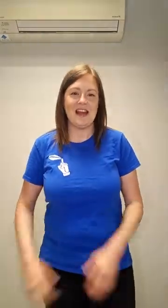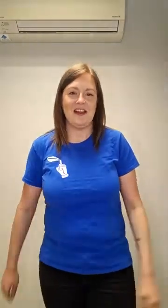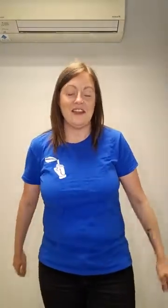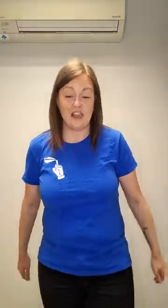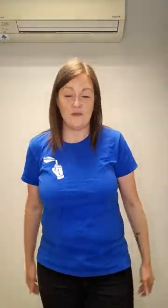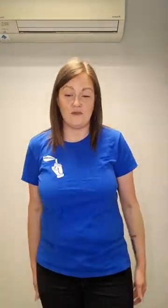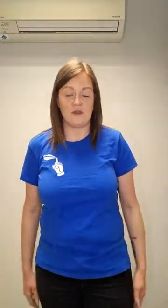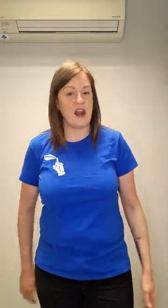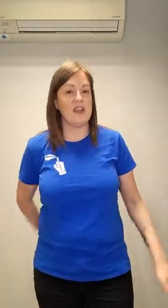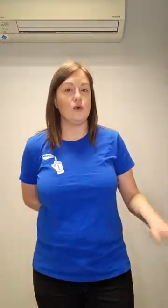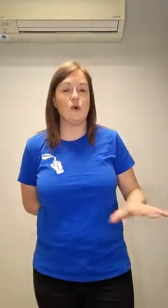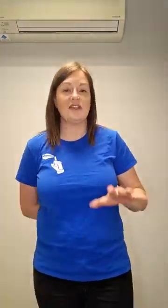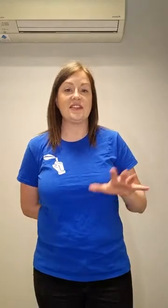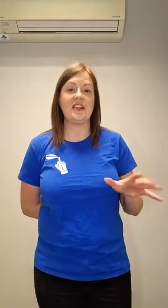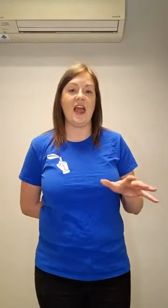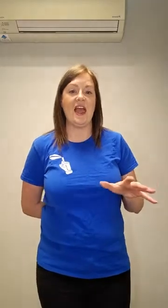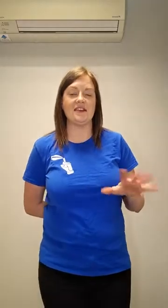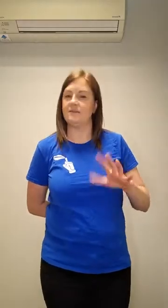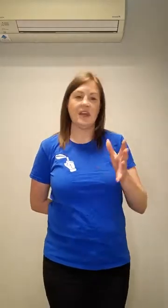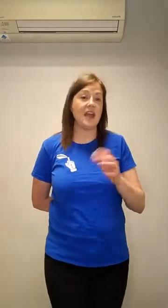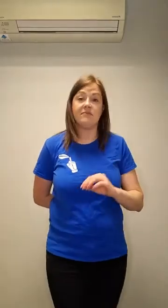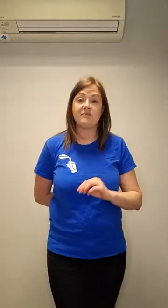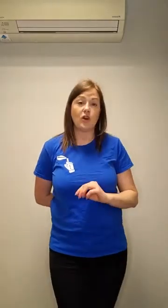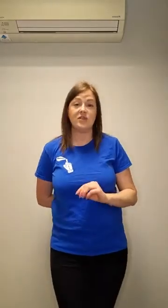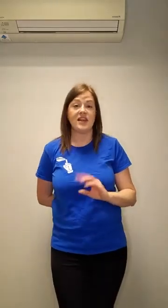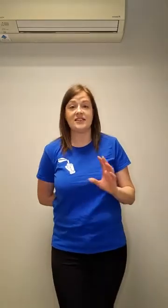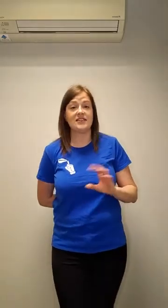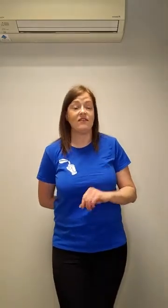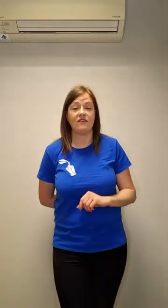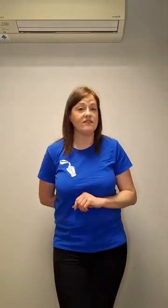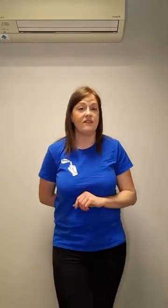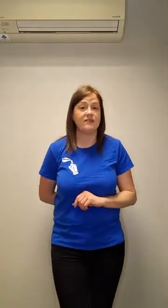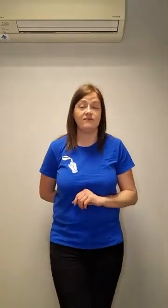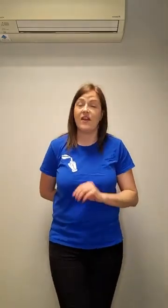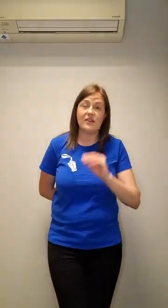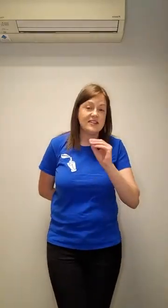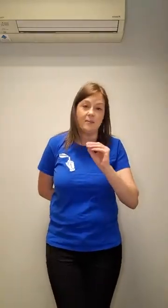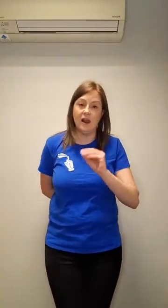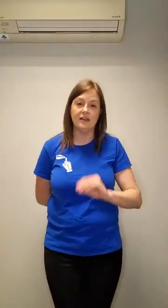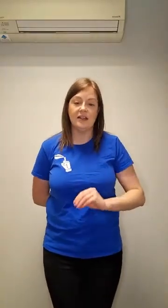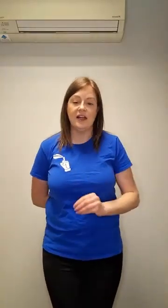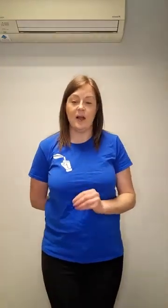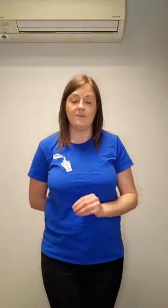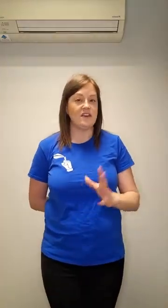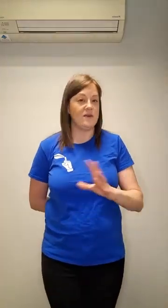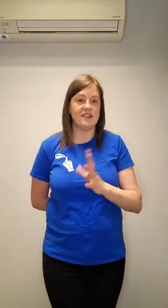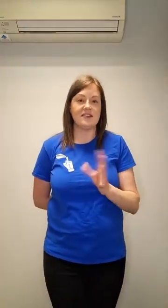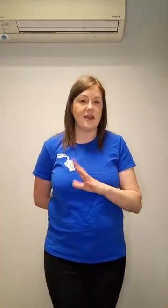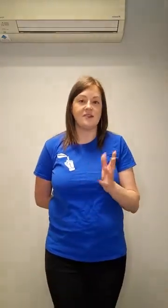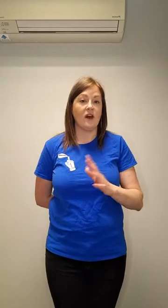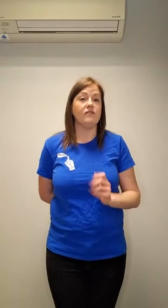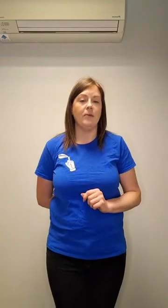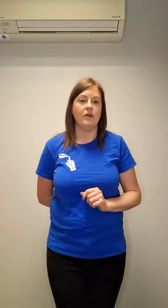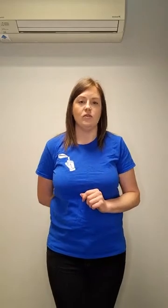have is afraid or scared. Again, that context is very, very, very similar. So it's the same sign for both. You